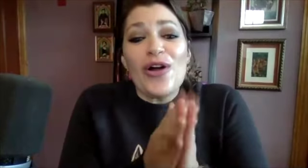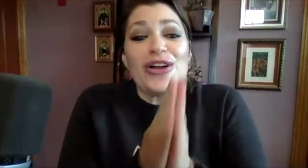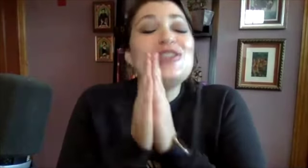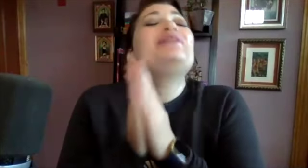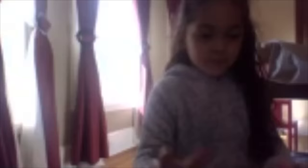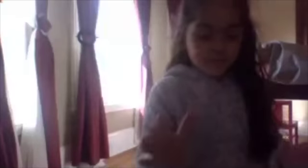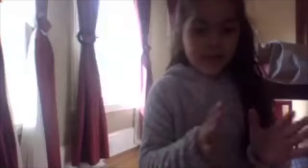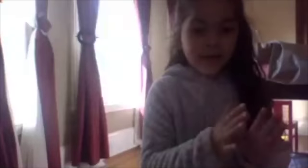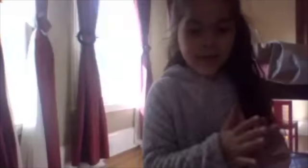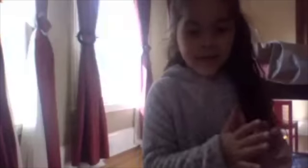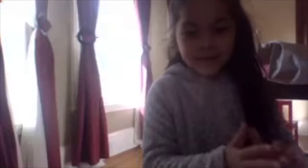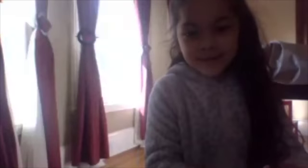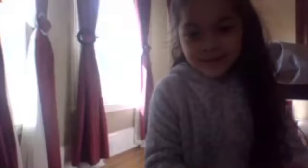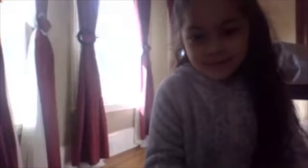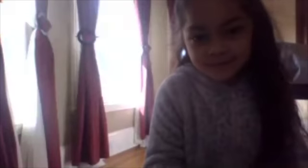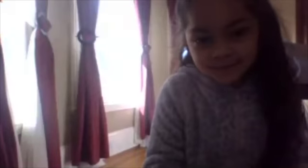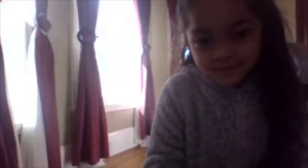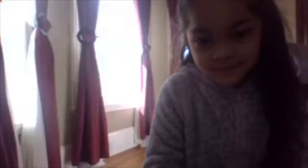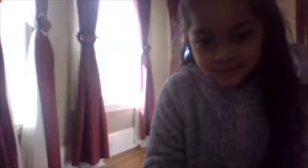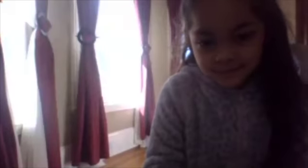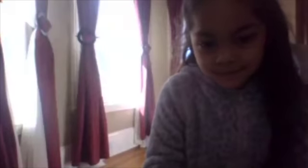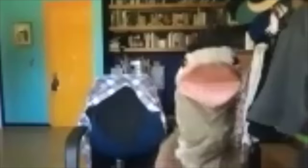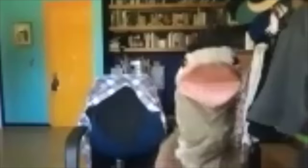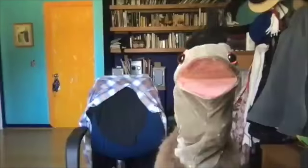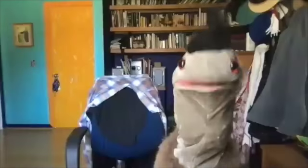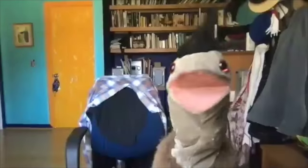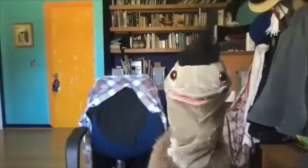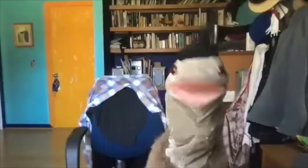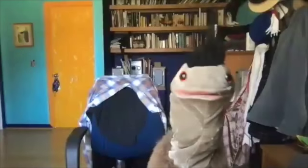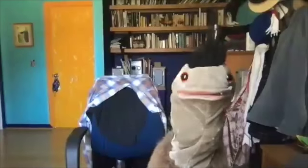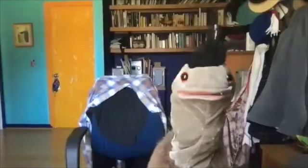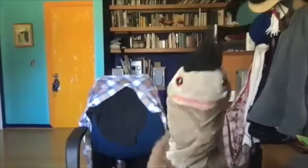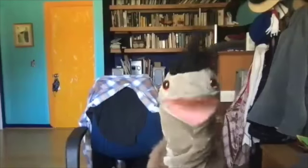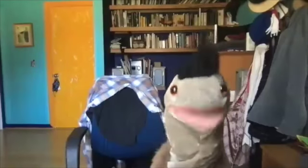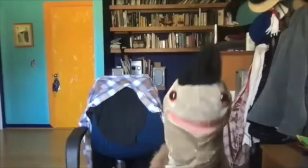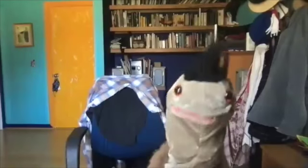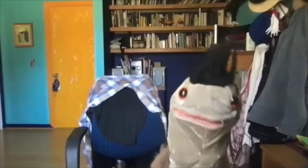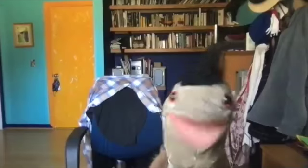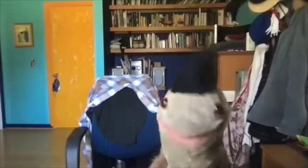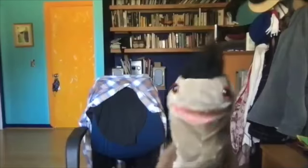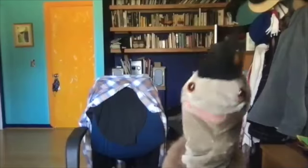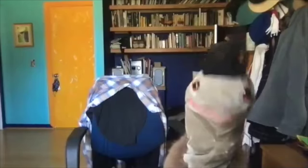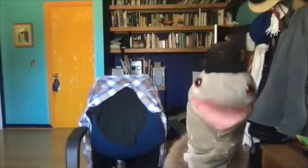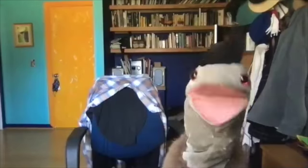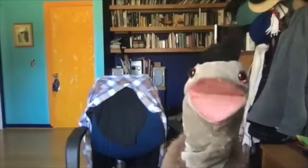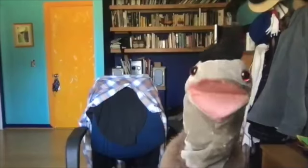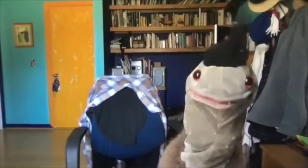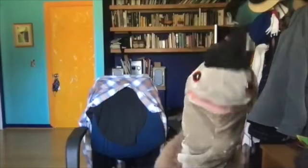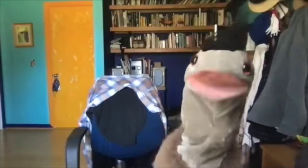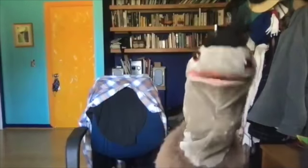George, please. Oh, of course. I'd be happy to. Now, as you may know, as I've said, I